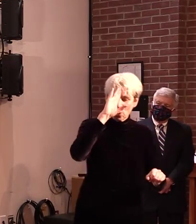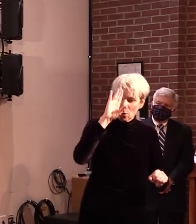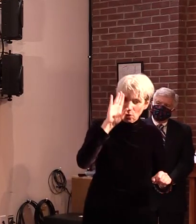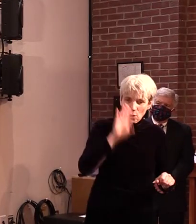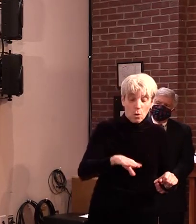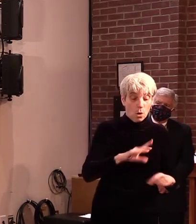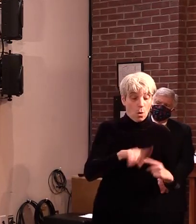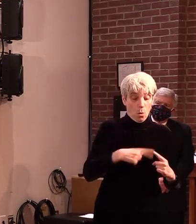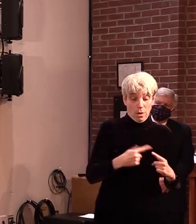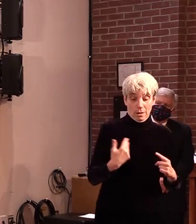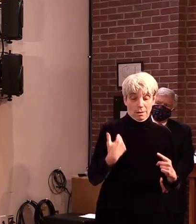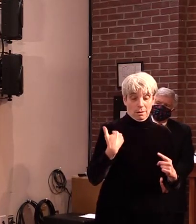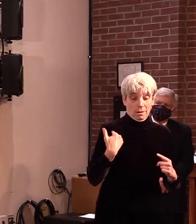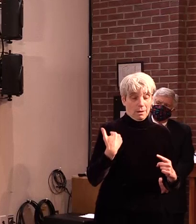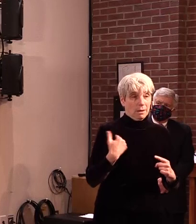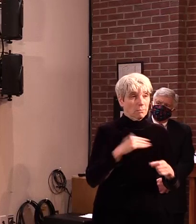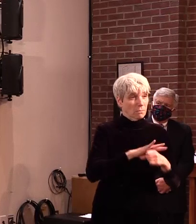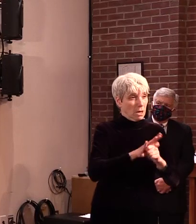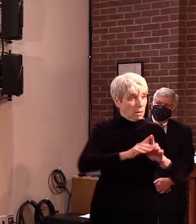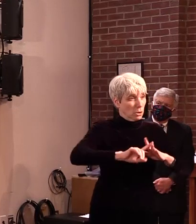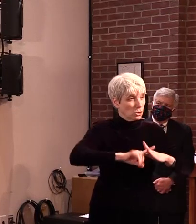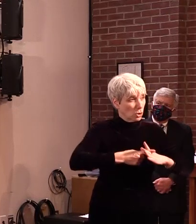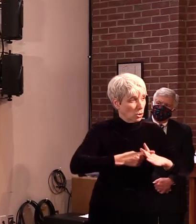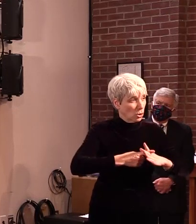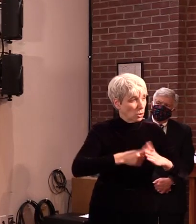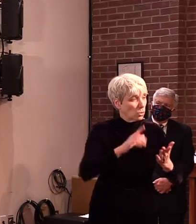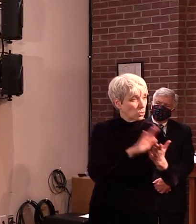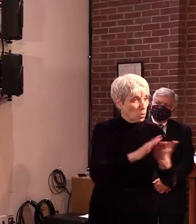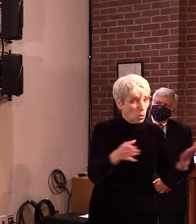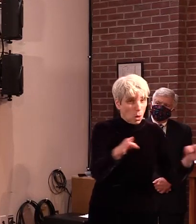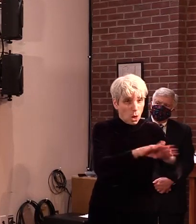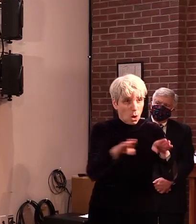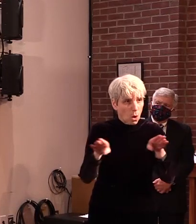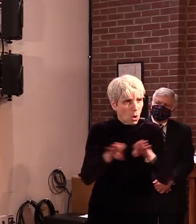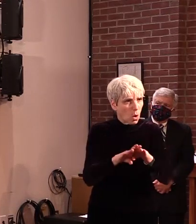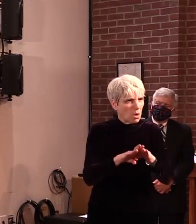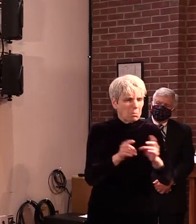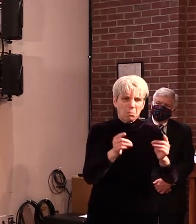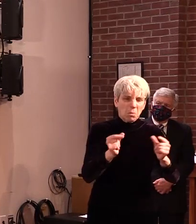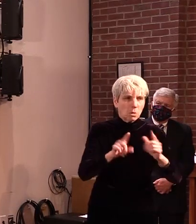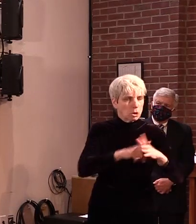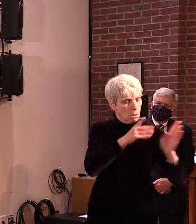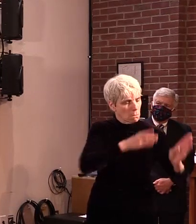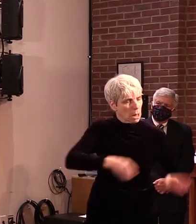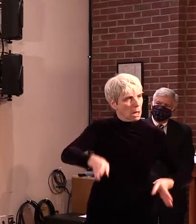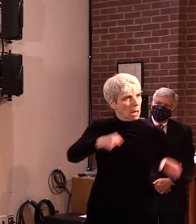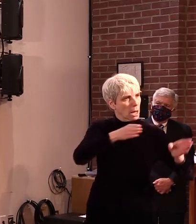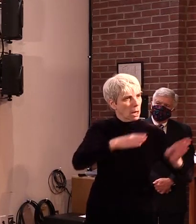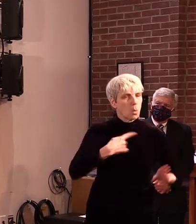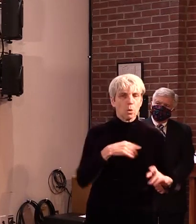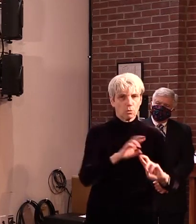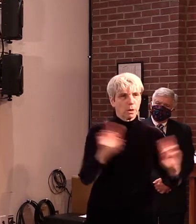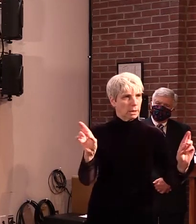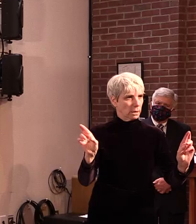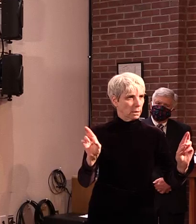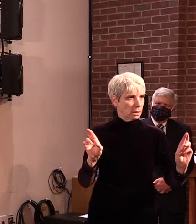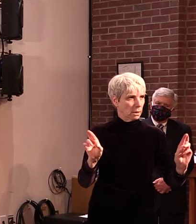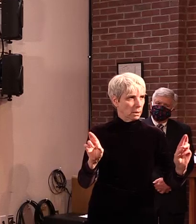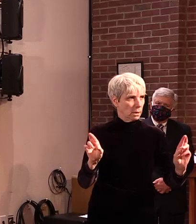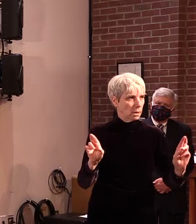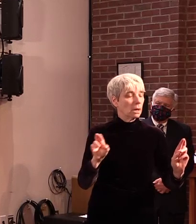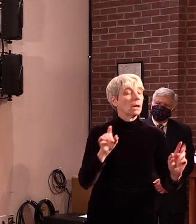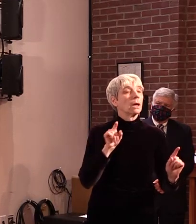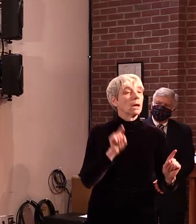first closed at the start of the pandemic, that we are ready. The health department was informed of the cases